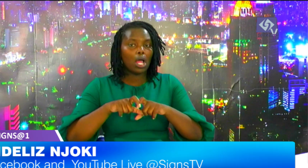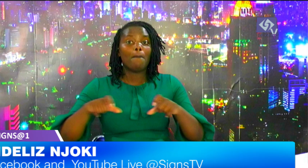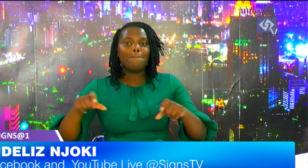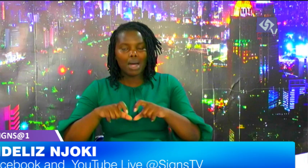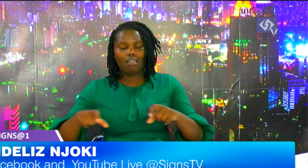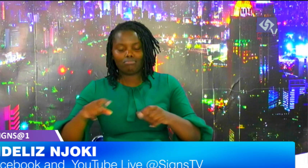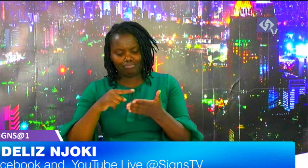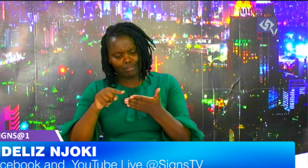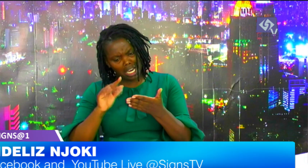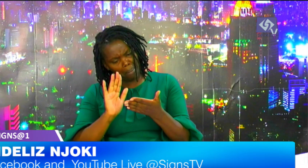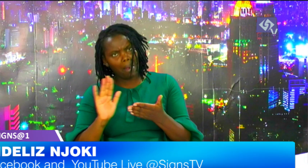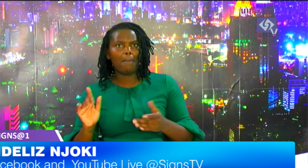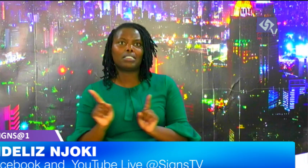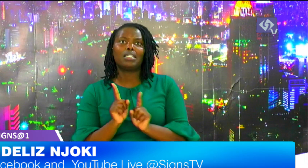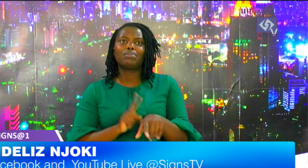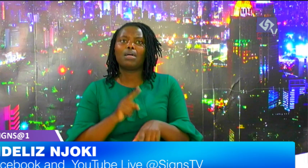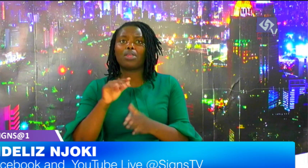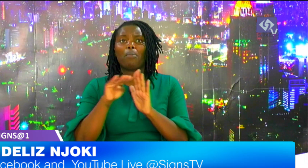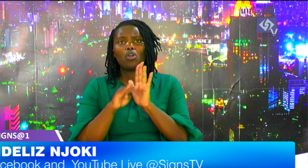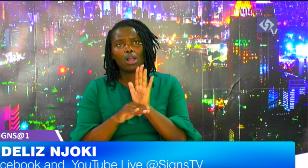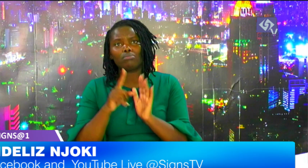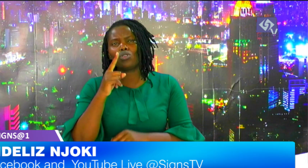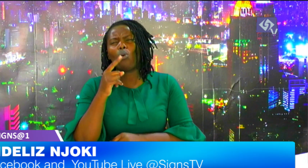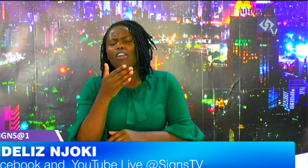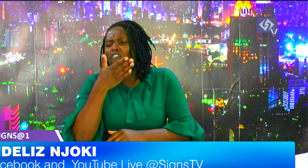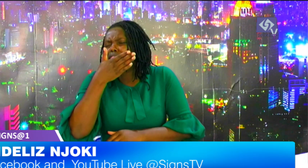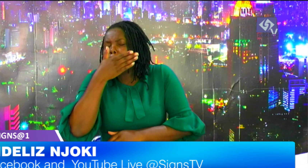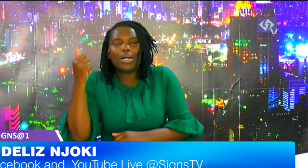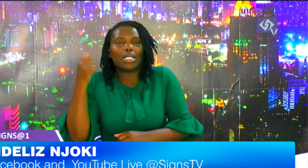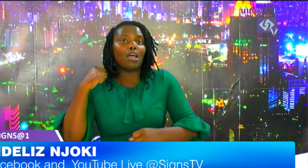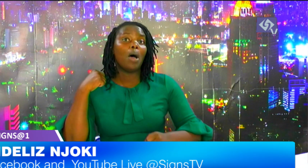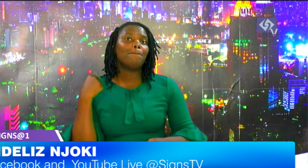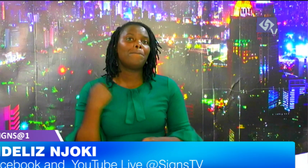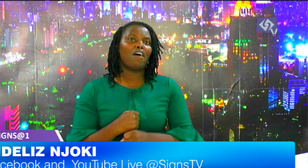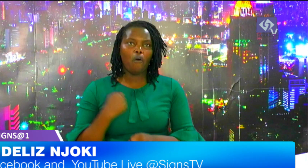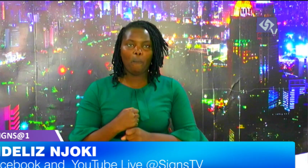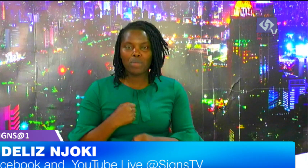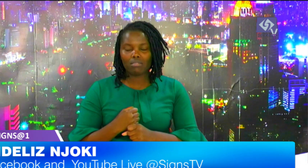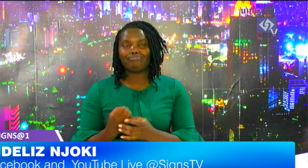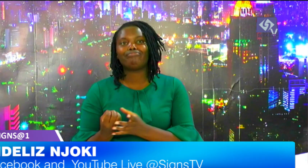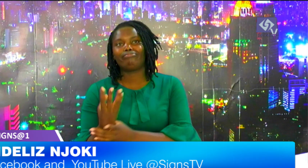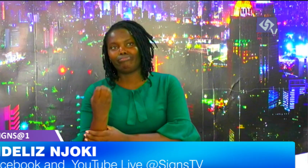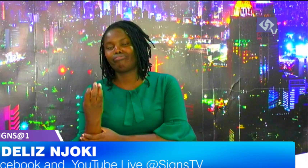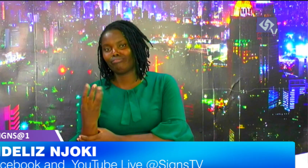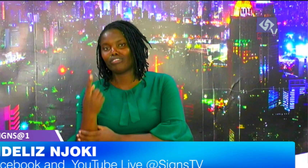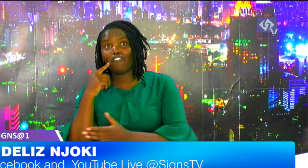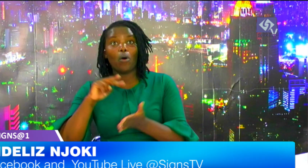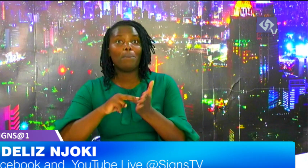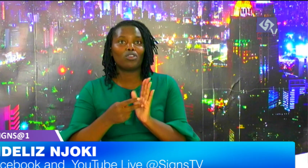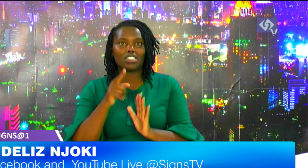toured Embu on a benchmarking program to one of the best performing irrigation